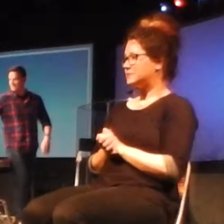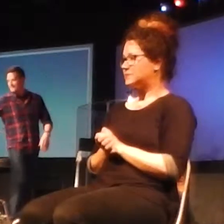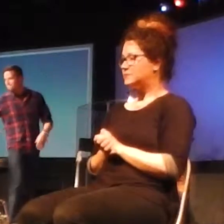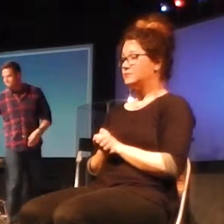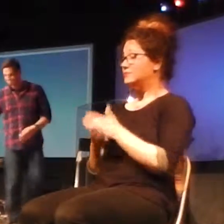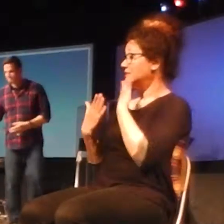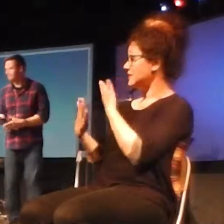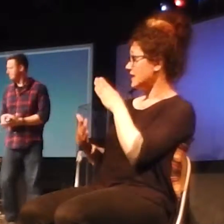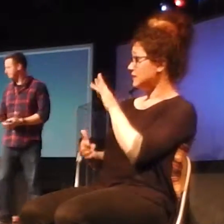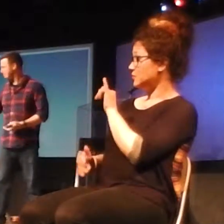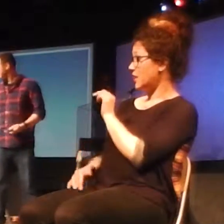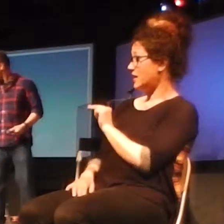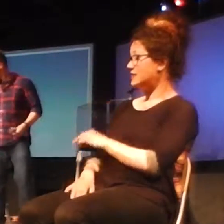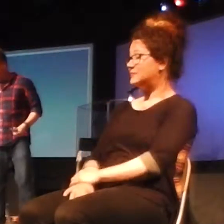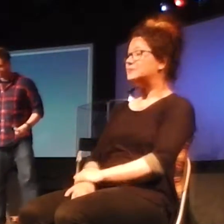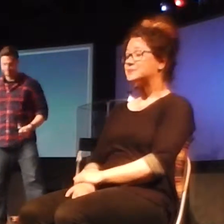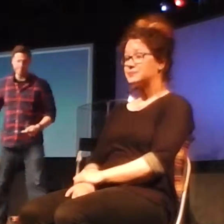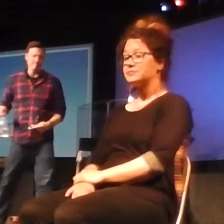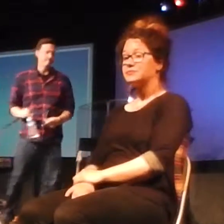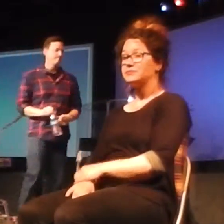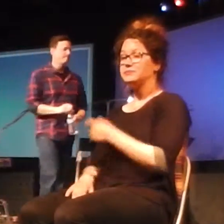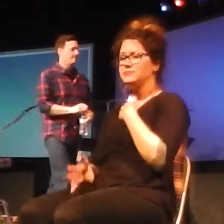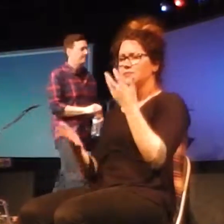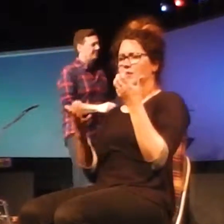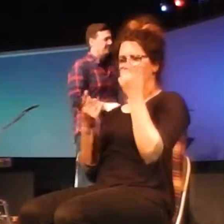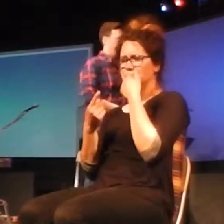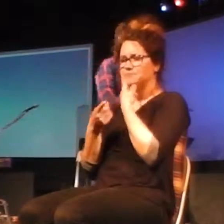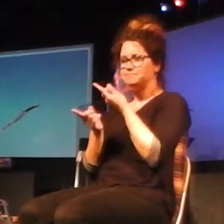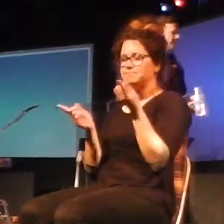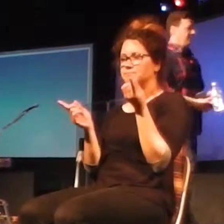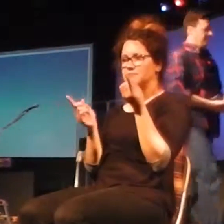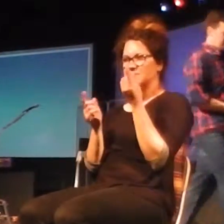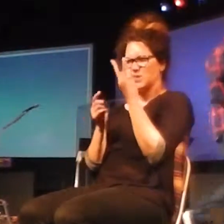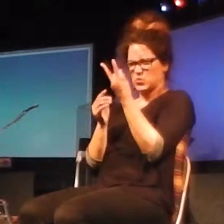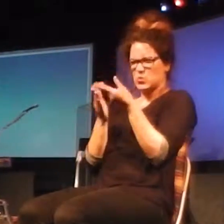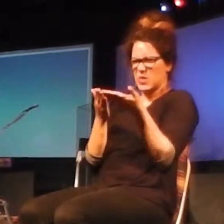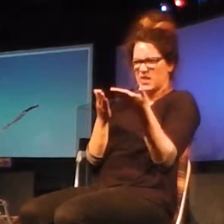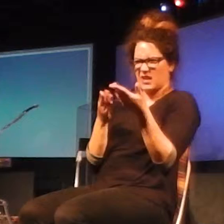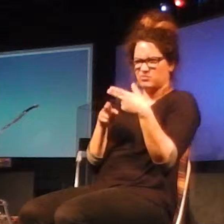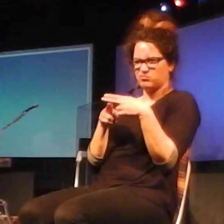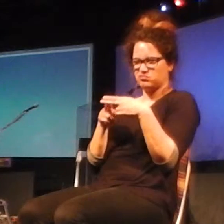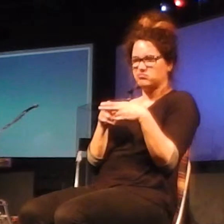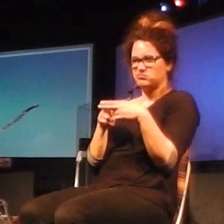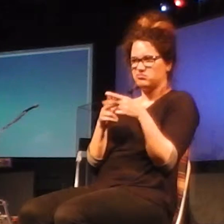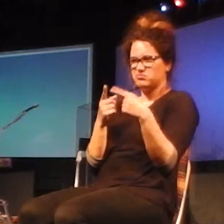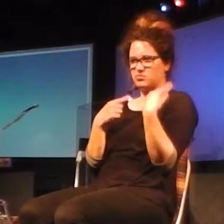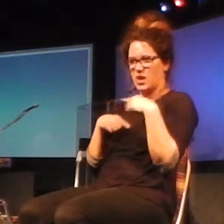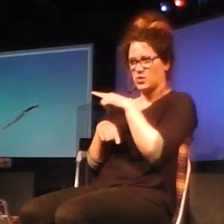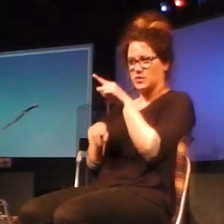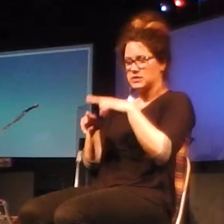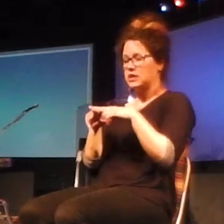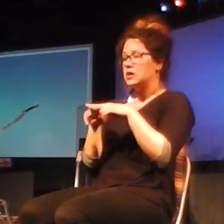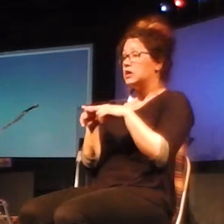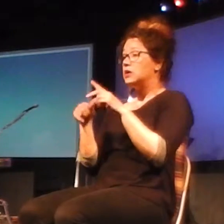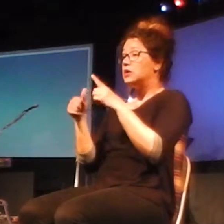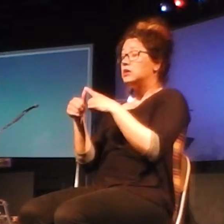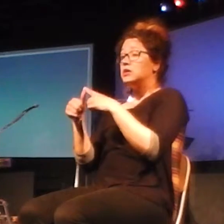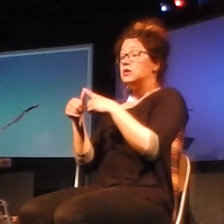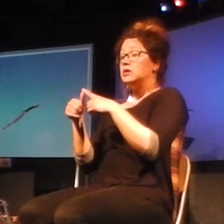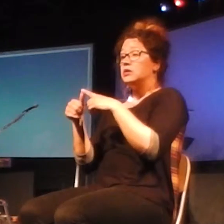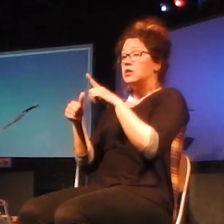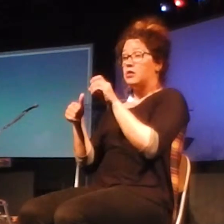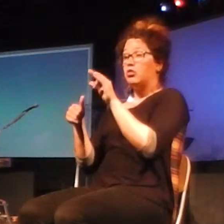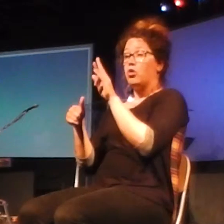Awesome. Thanks, Brian. Just wanted to mention two more things really quickly while we're seated. Is the first thing,